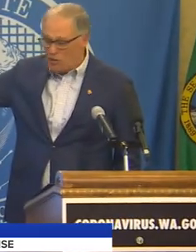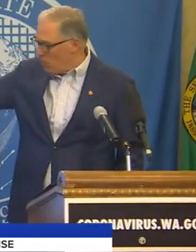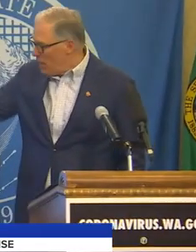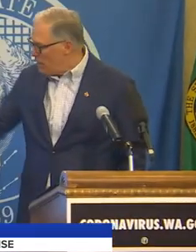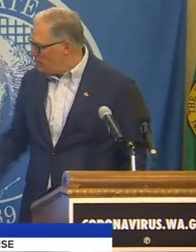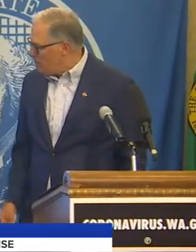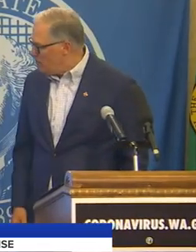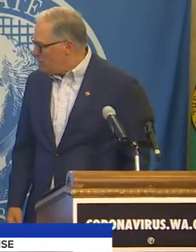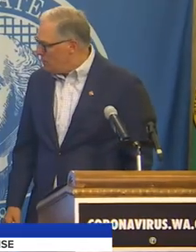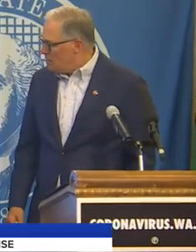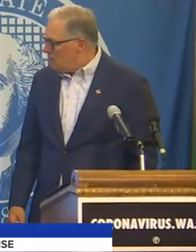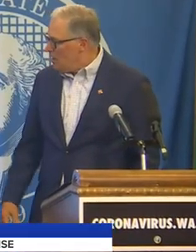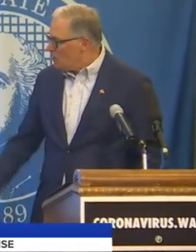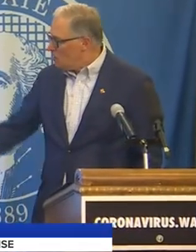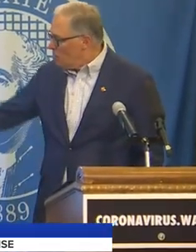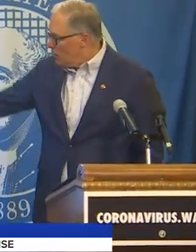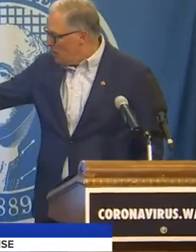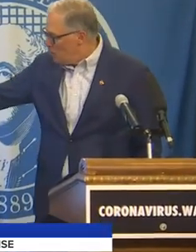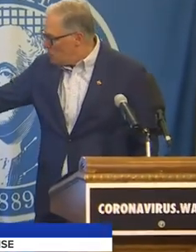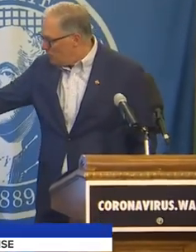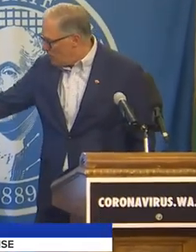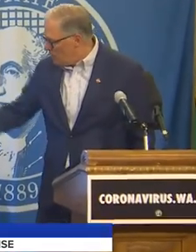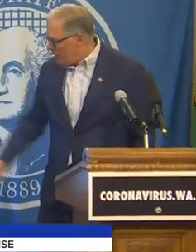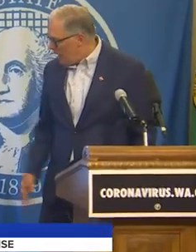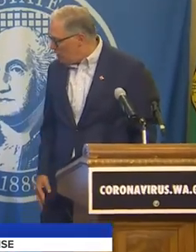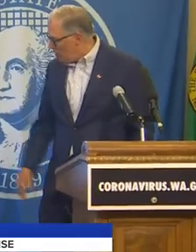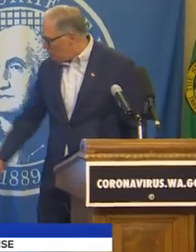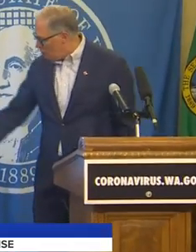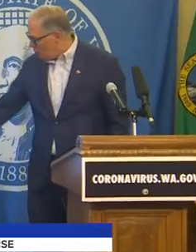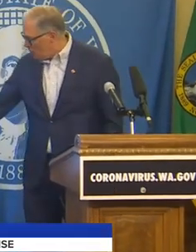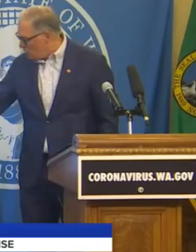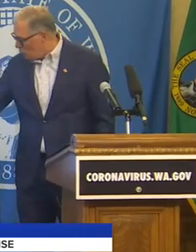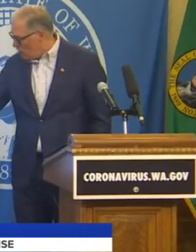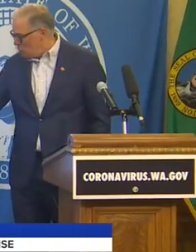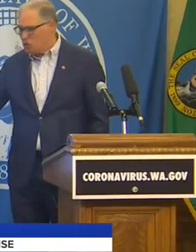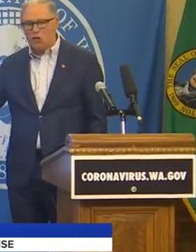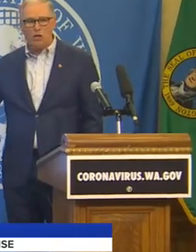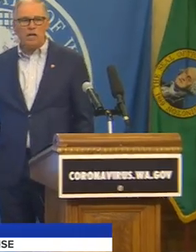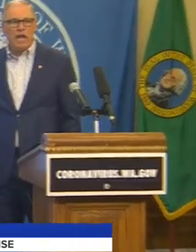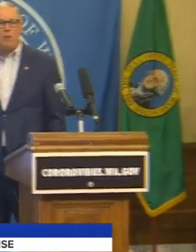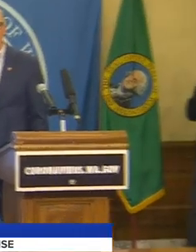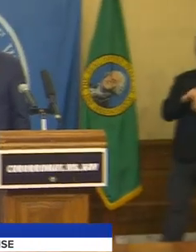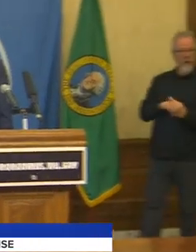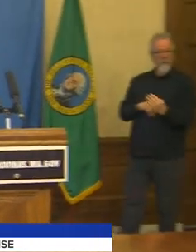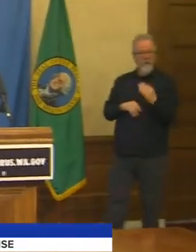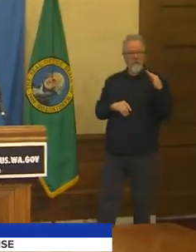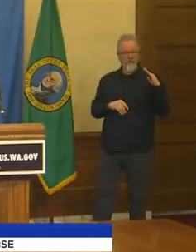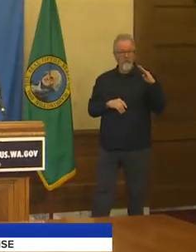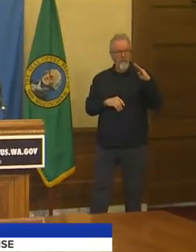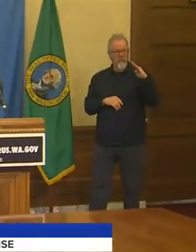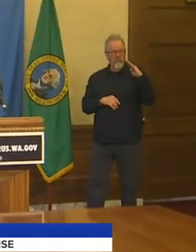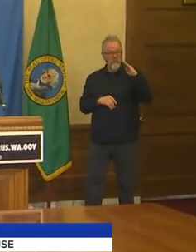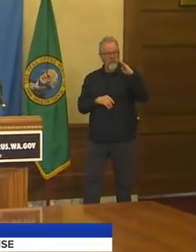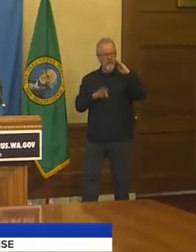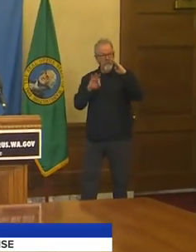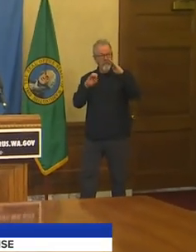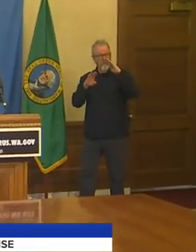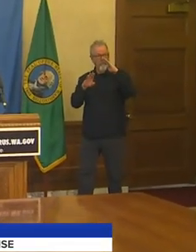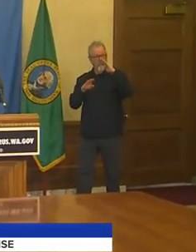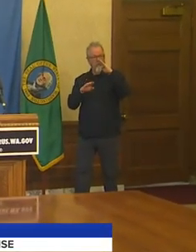spikes, we hope a spike. Some of the numbers have come down, and we're in this range here in April today in